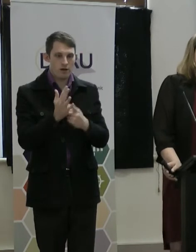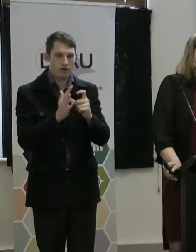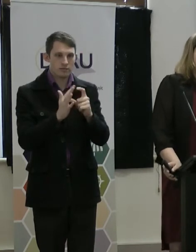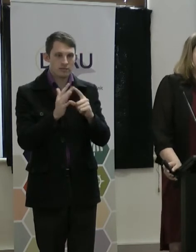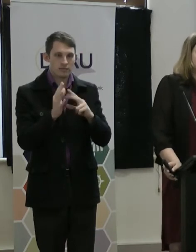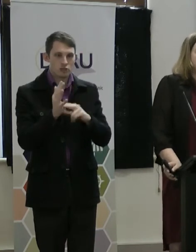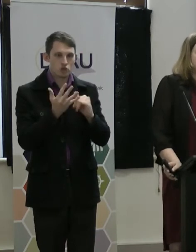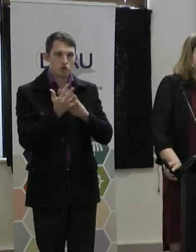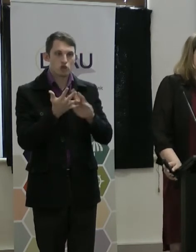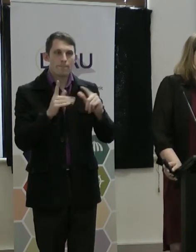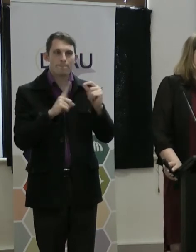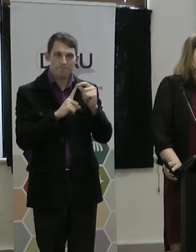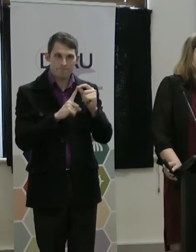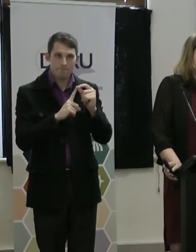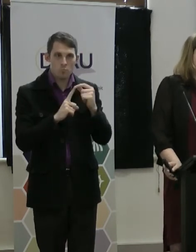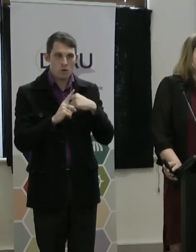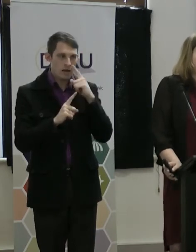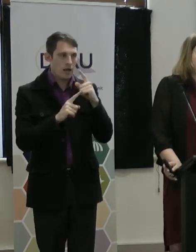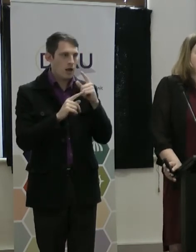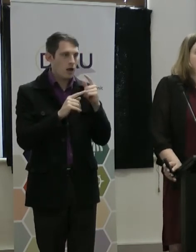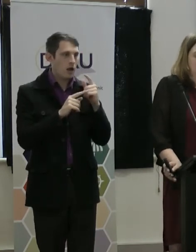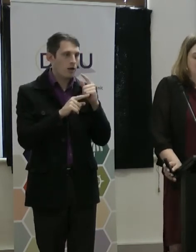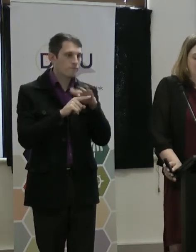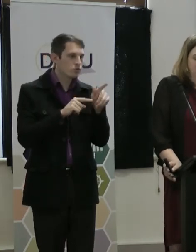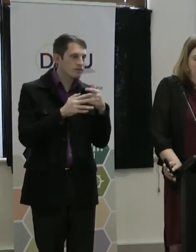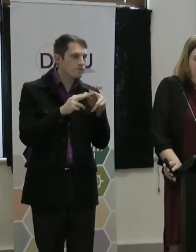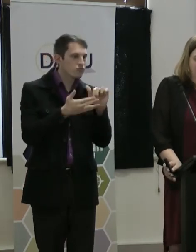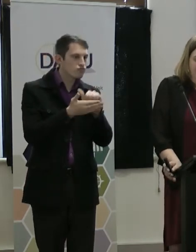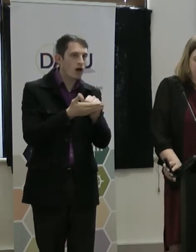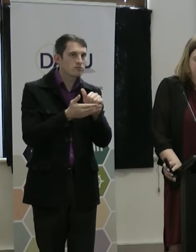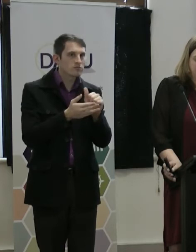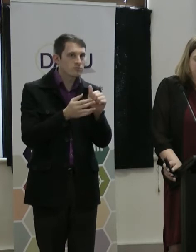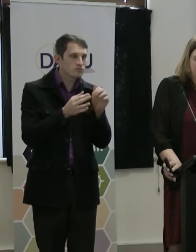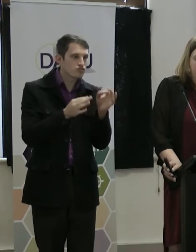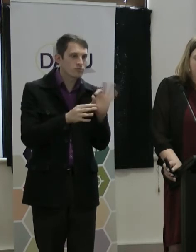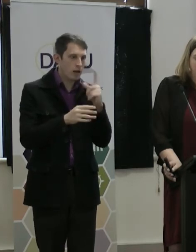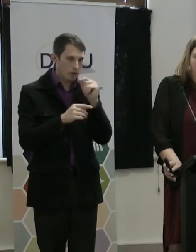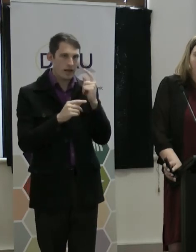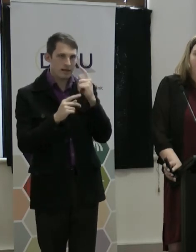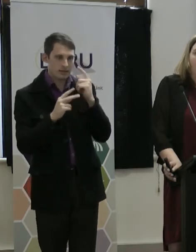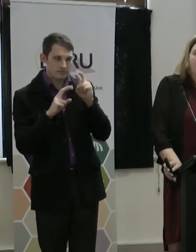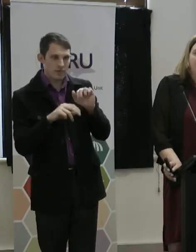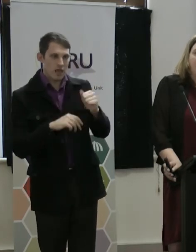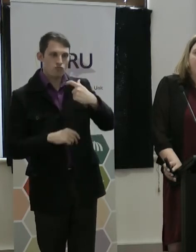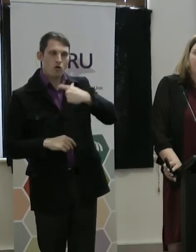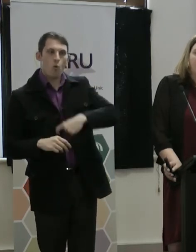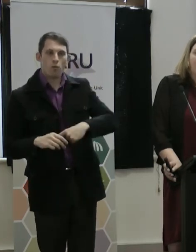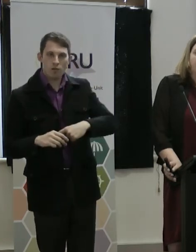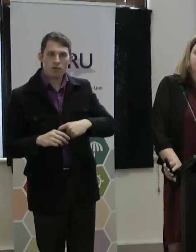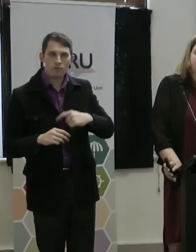decisions, but we can consider the situation and the role of a guardian in dealing with a complaint. One of